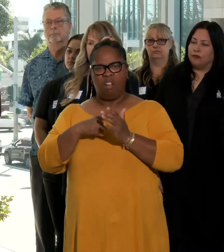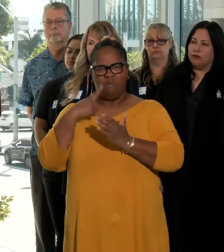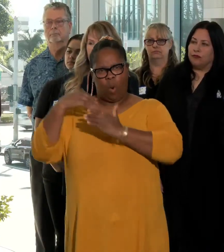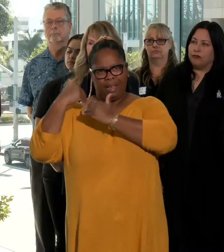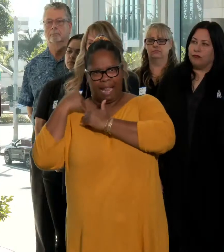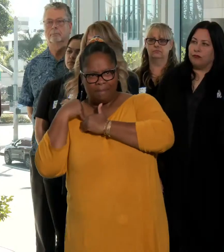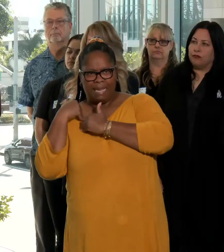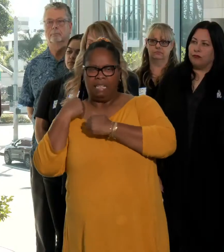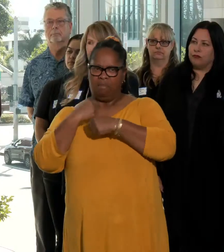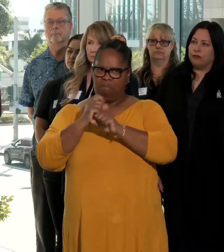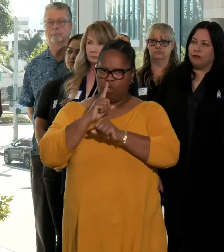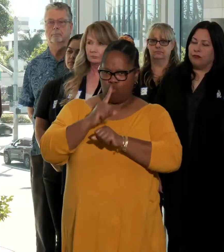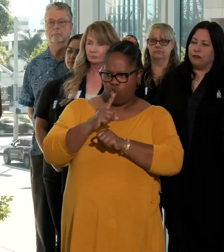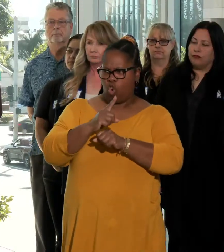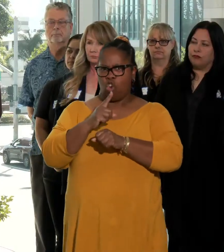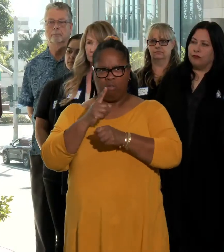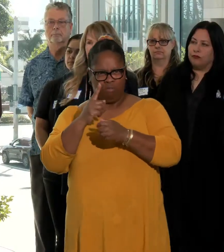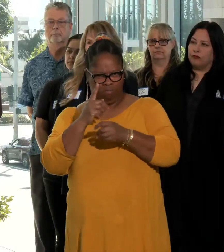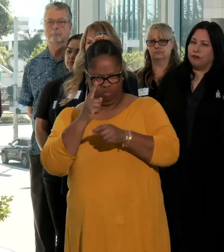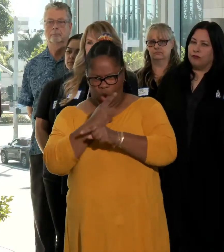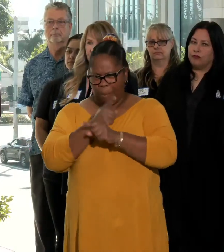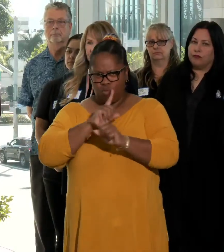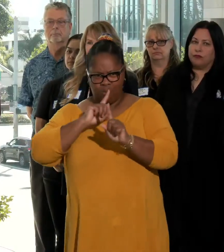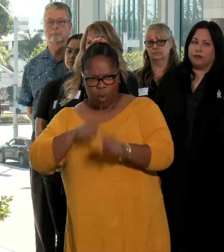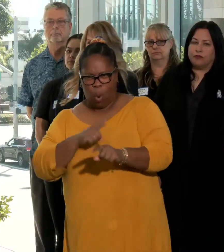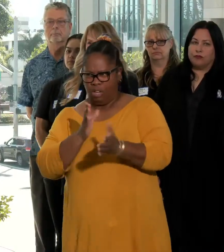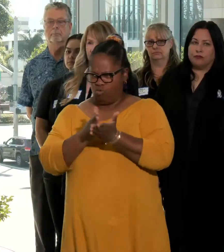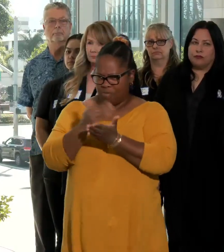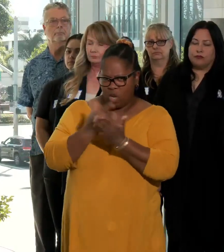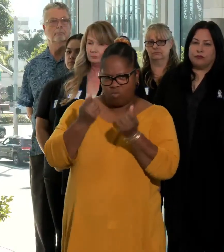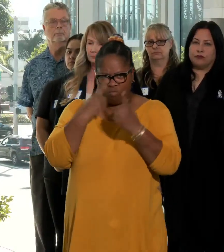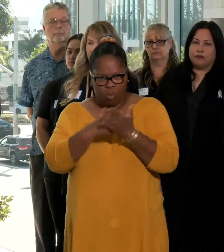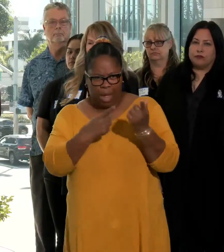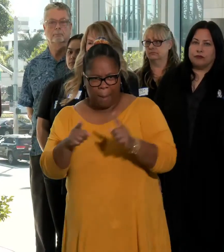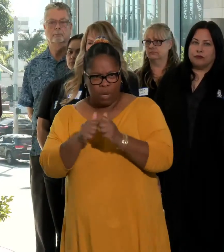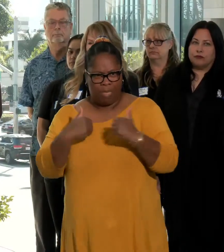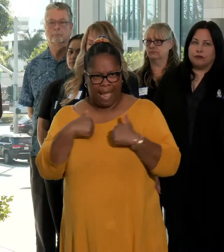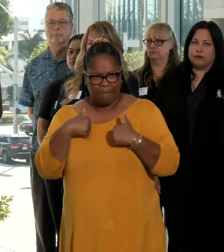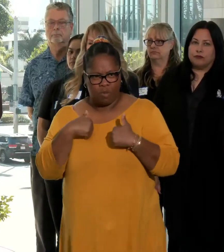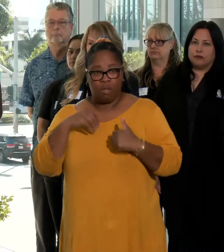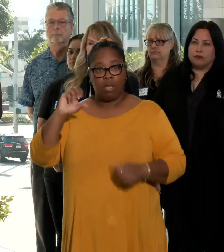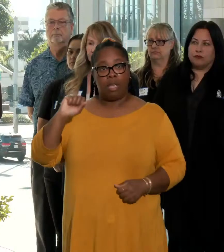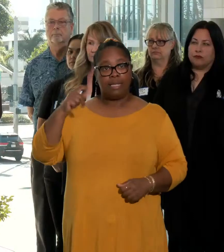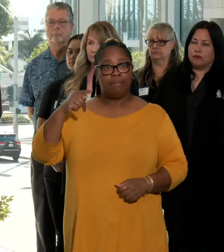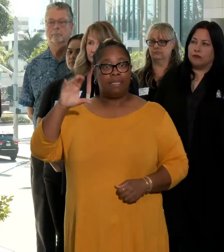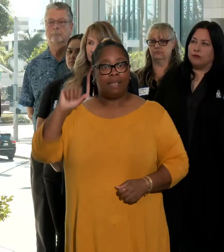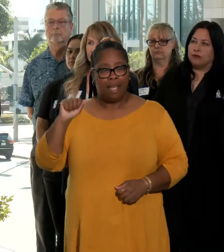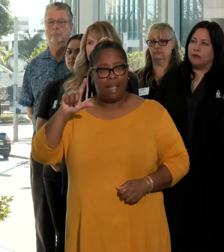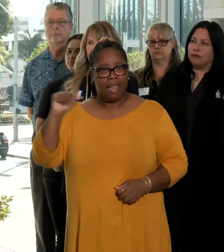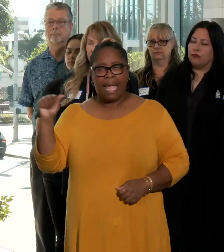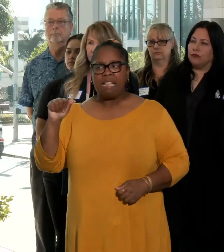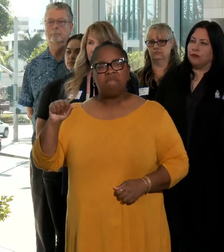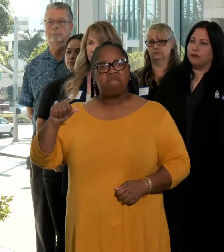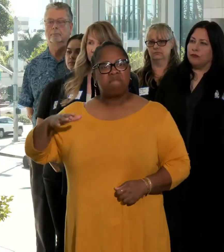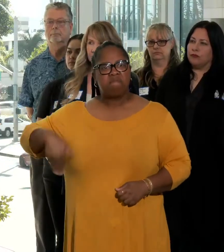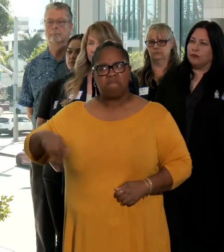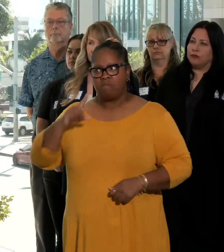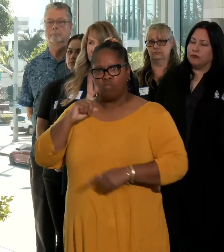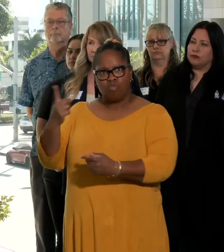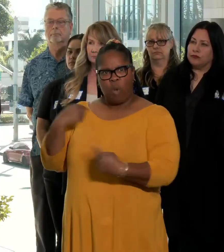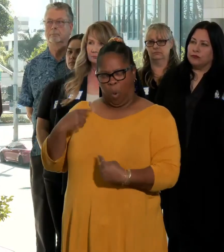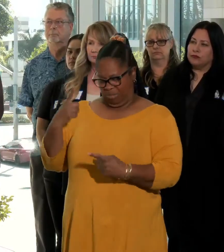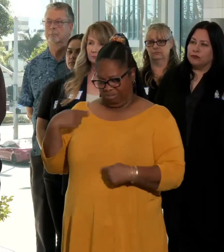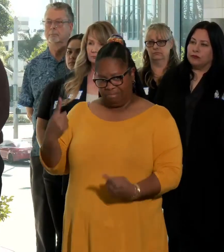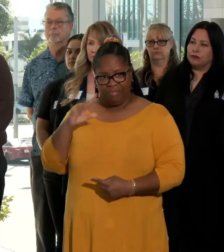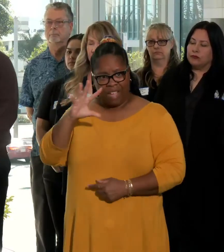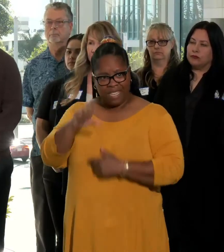ensure proper reporting and transparency of operations within our city limits. SPCLA has neglected to submit these reports for nearly 5 years,